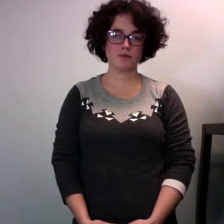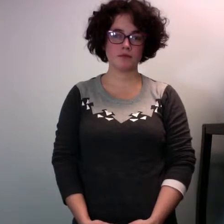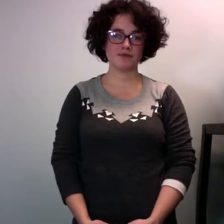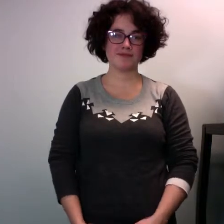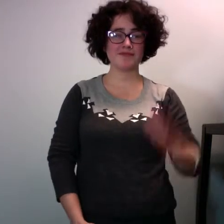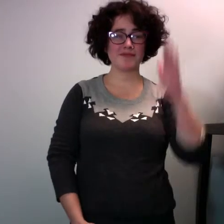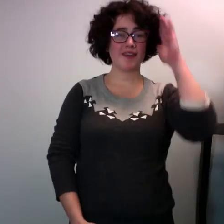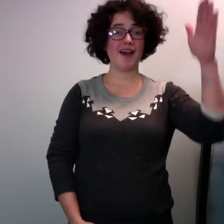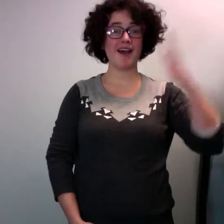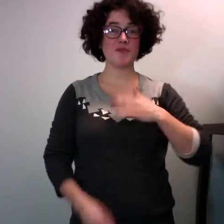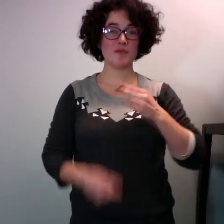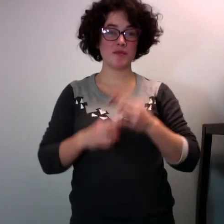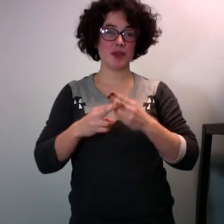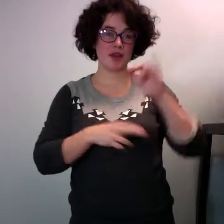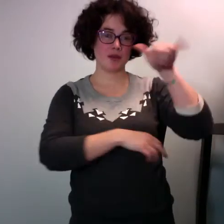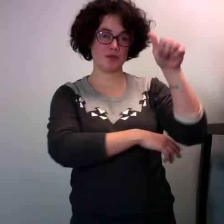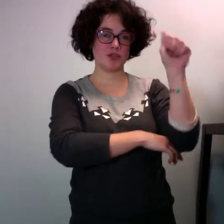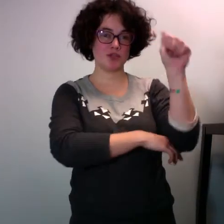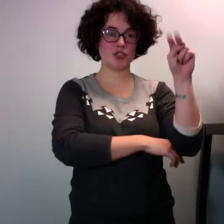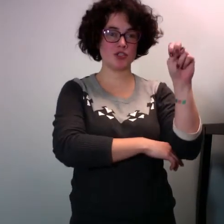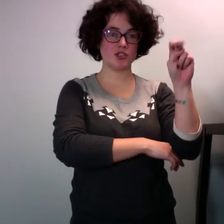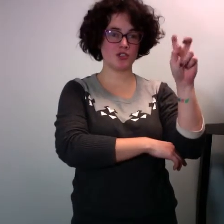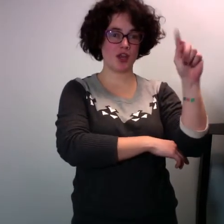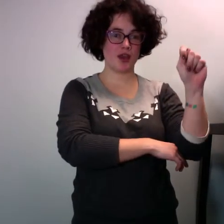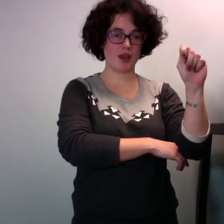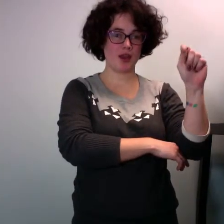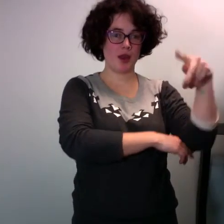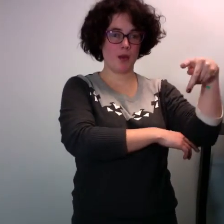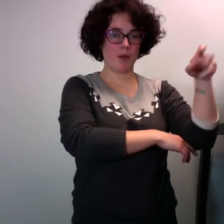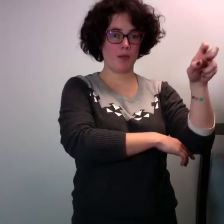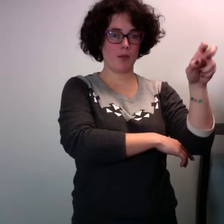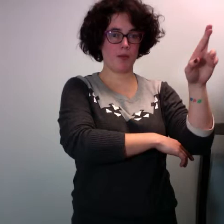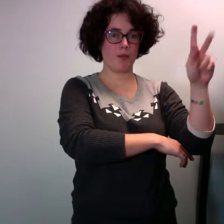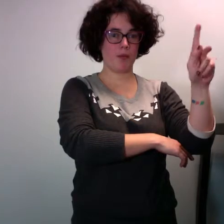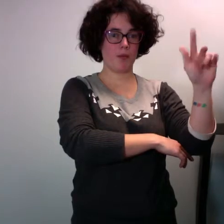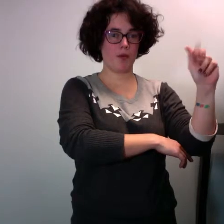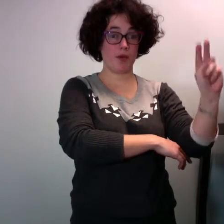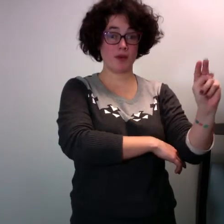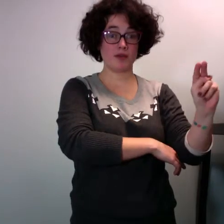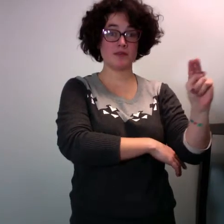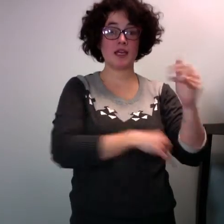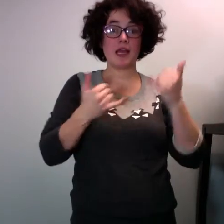Hi, my name is Janet Perkin, and I'm going to tell you about my hobby, which is antique collecting.